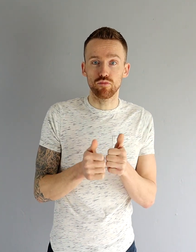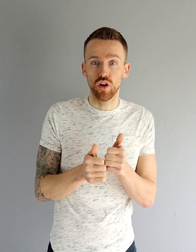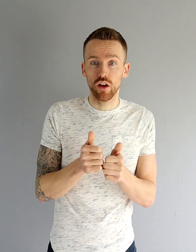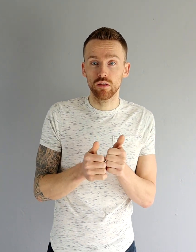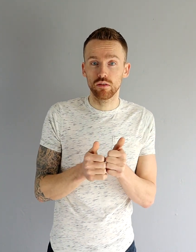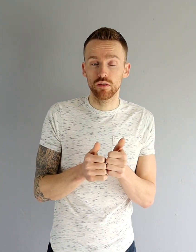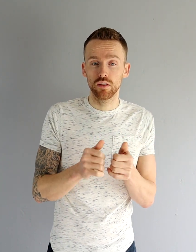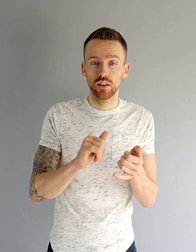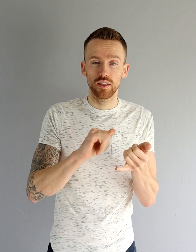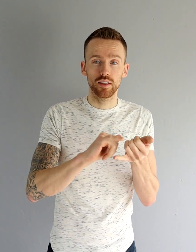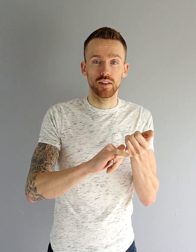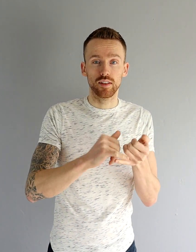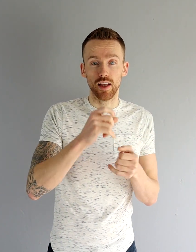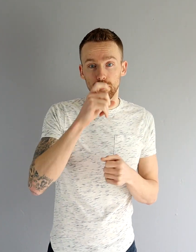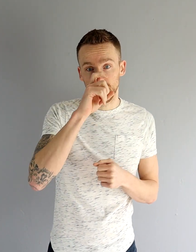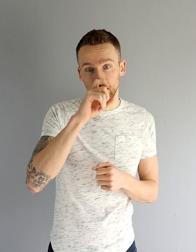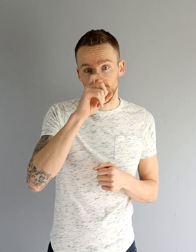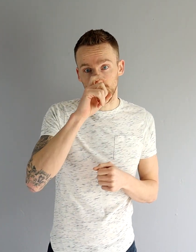stepbrother, stepsister.